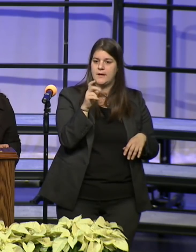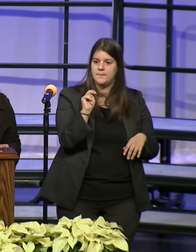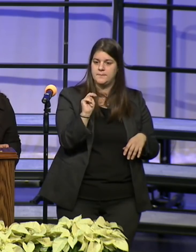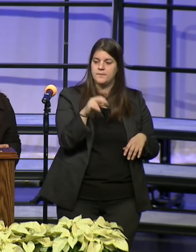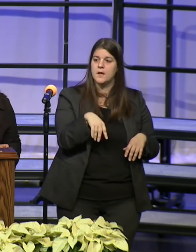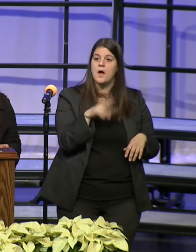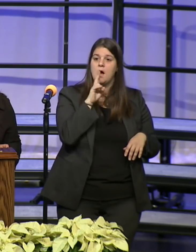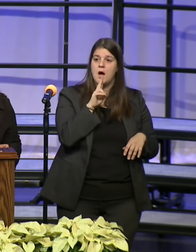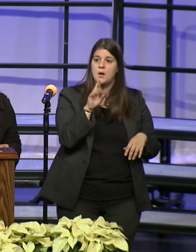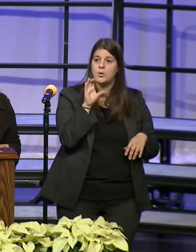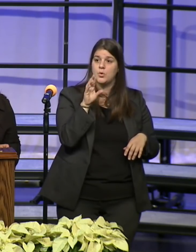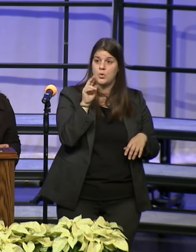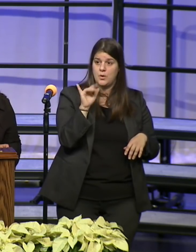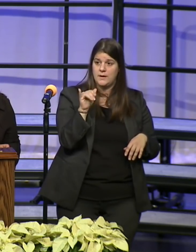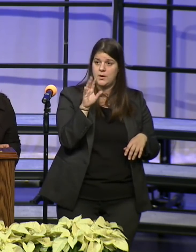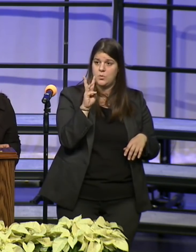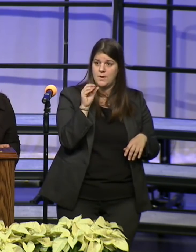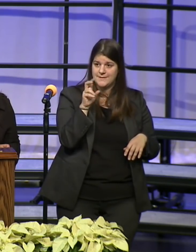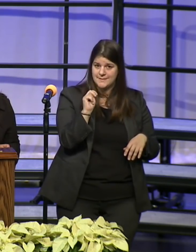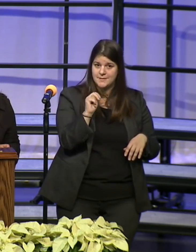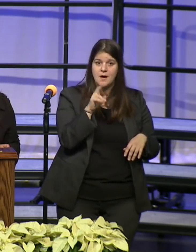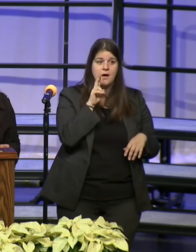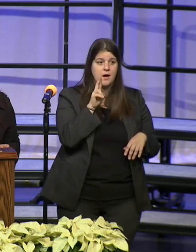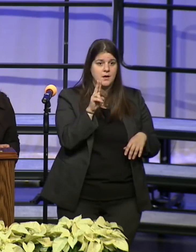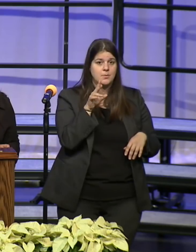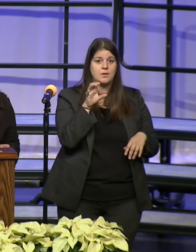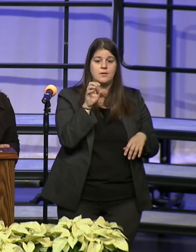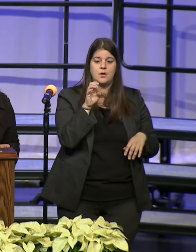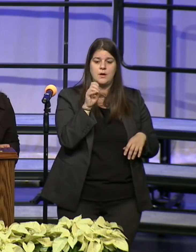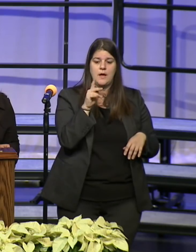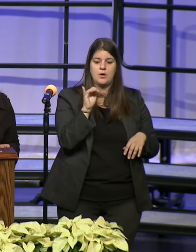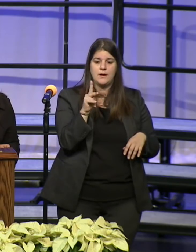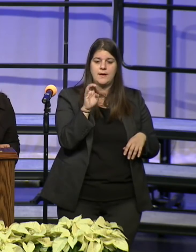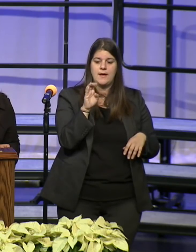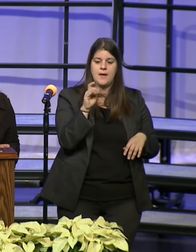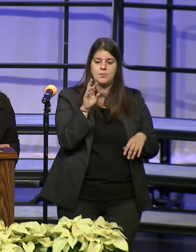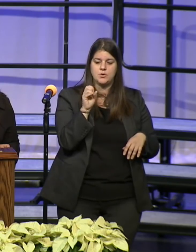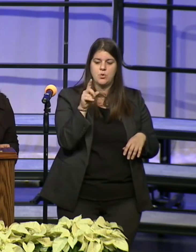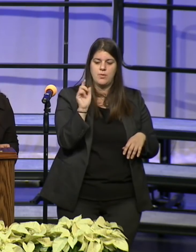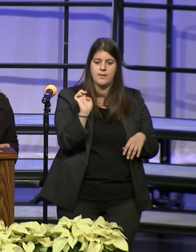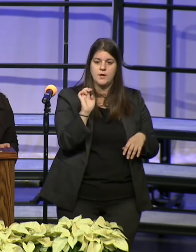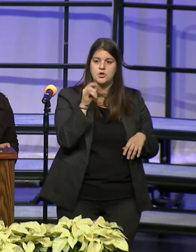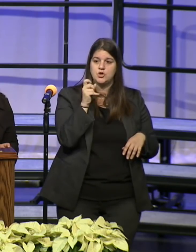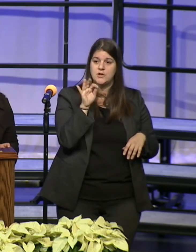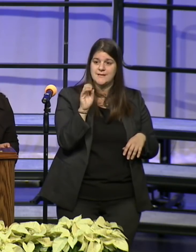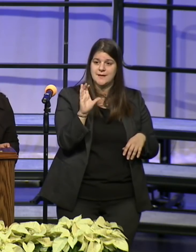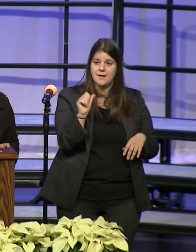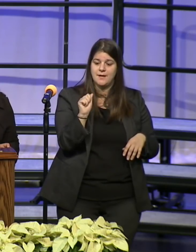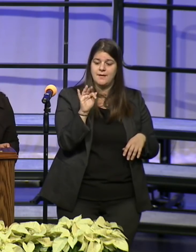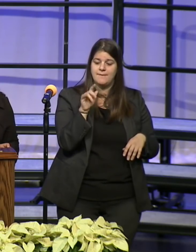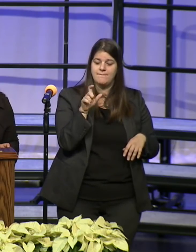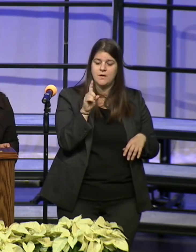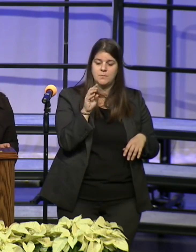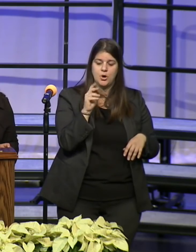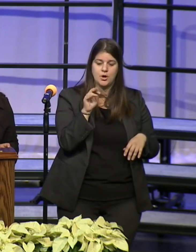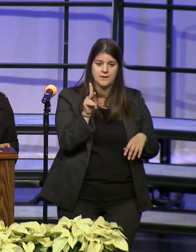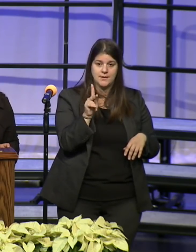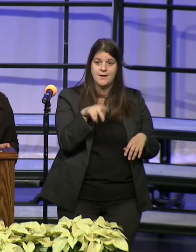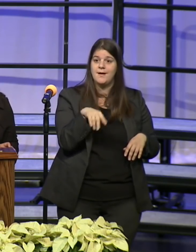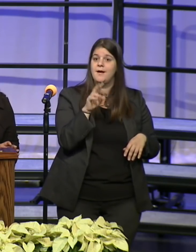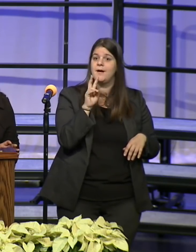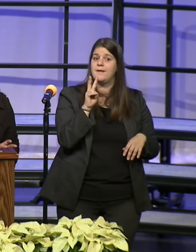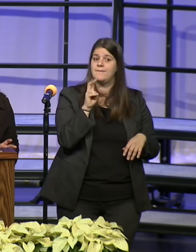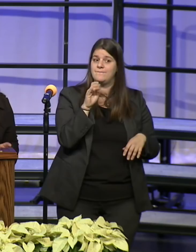Honorable Courtney Watson, the Honorable Eric Ebersole, the Honorable Jessica Feldmark, the Honorable Terry Hill, the Honorable